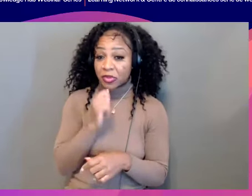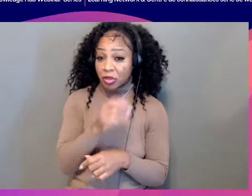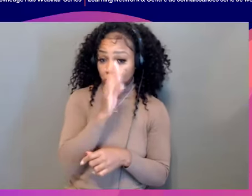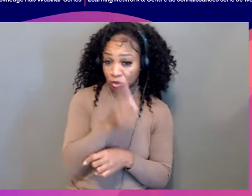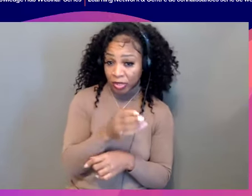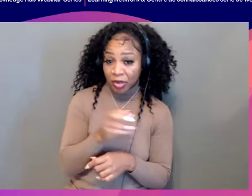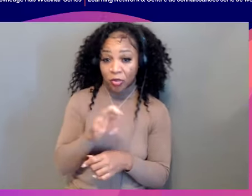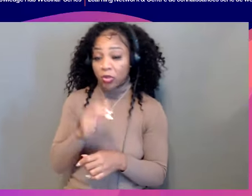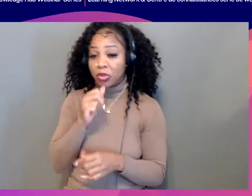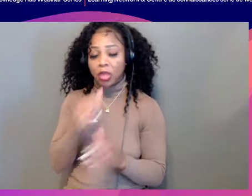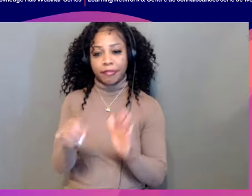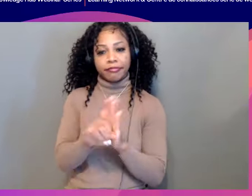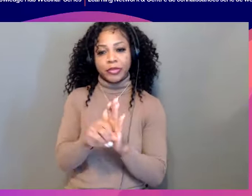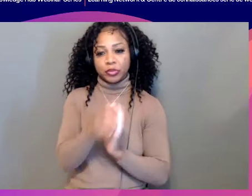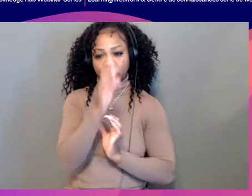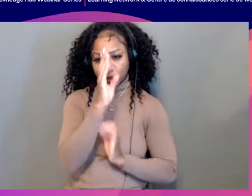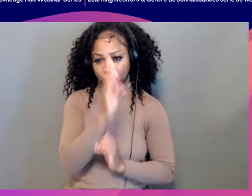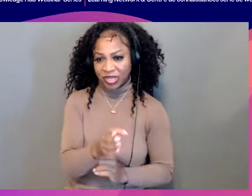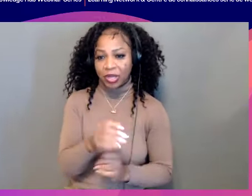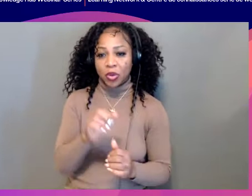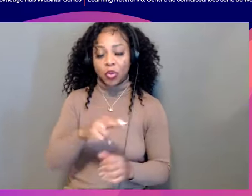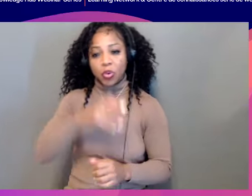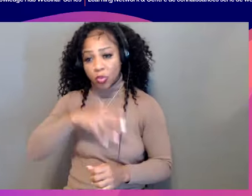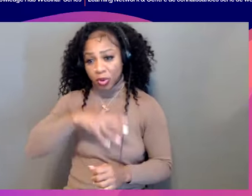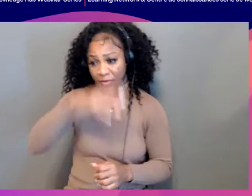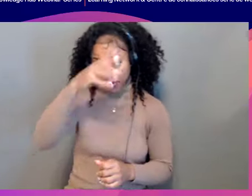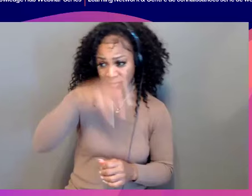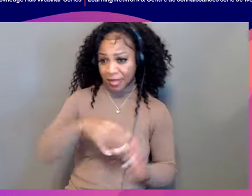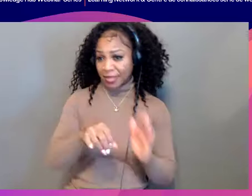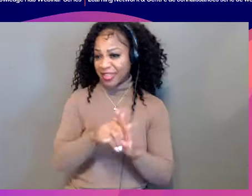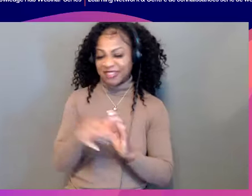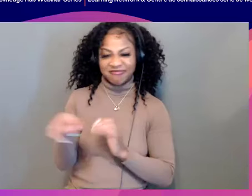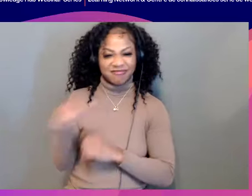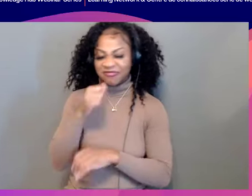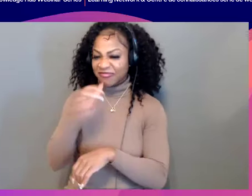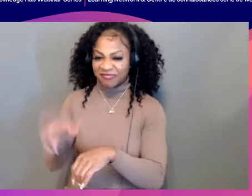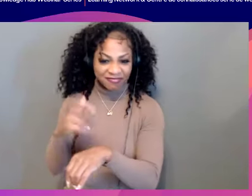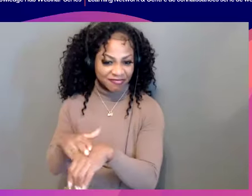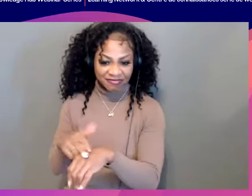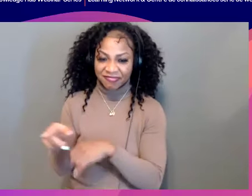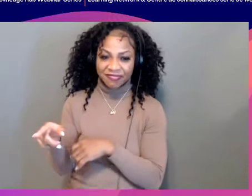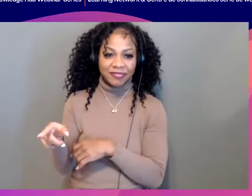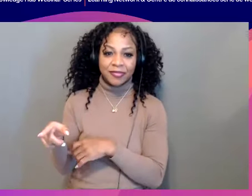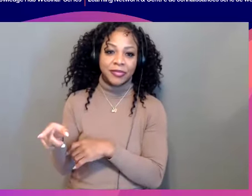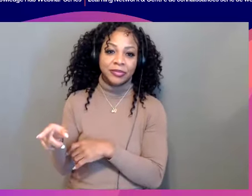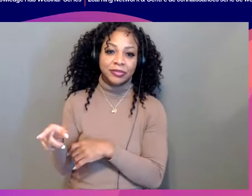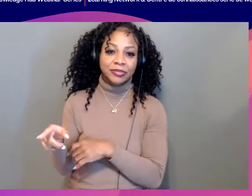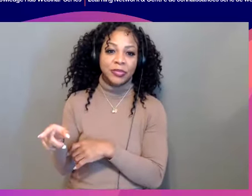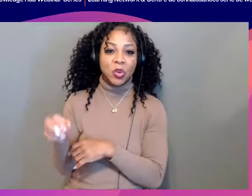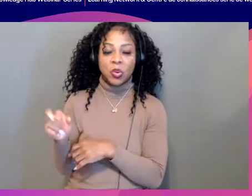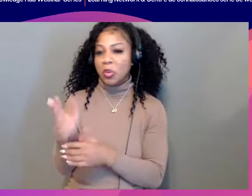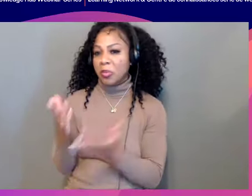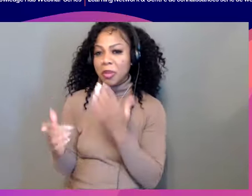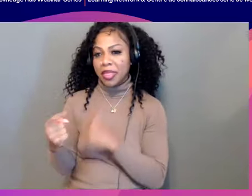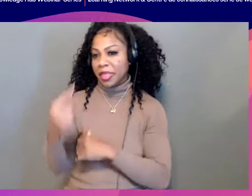not identify as the gender they were assigned at birth are not normal or are somehow mentally ill